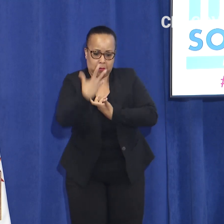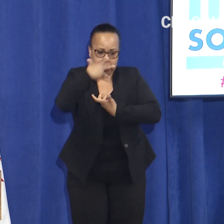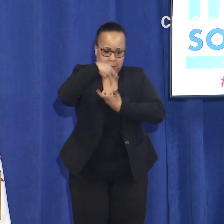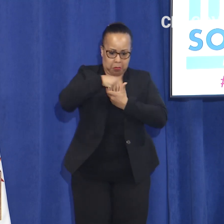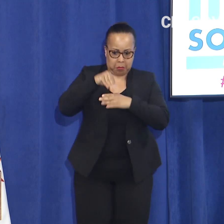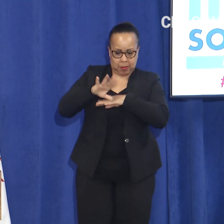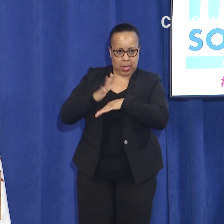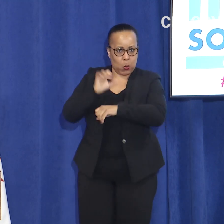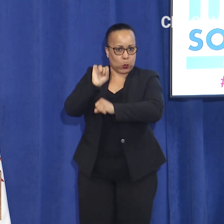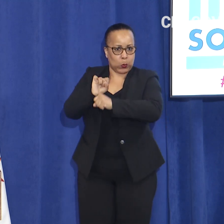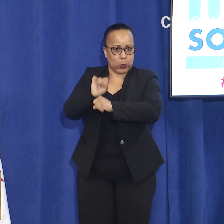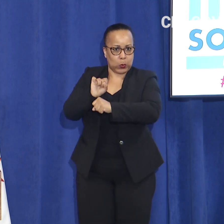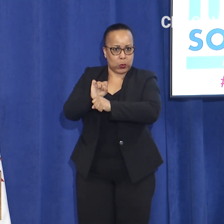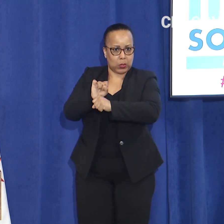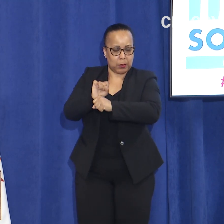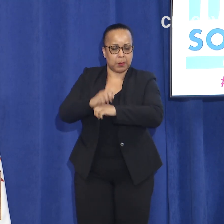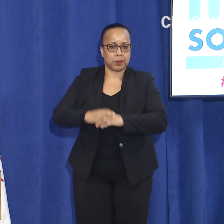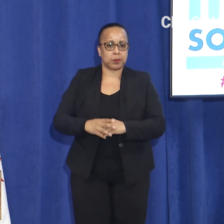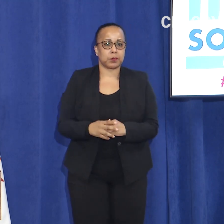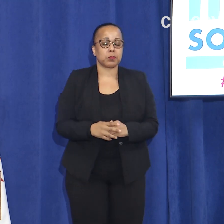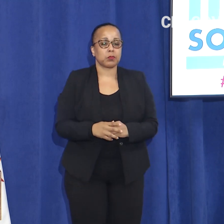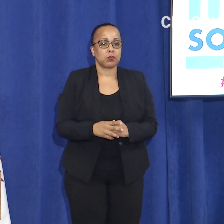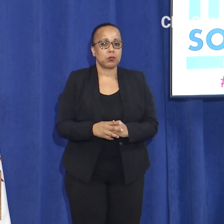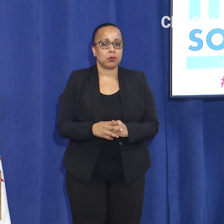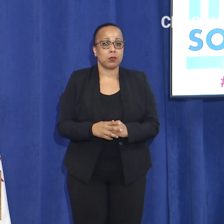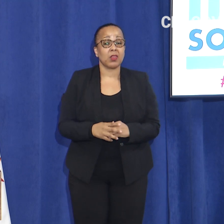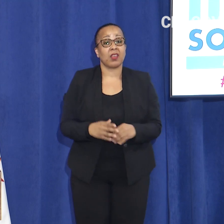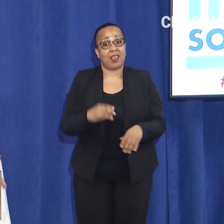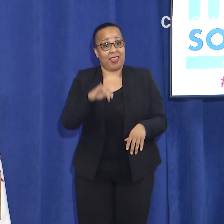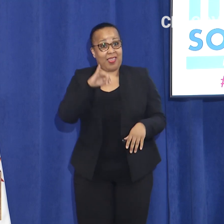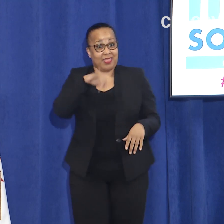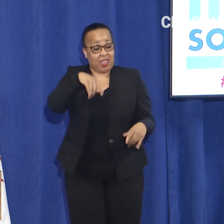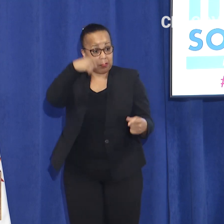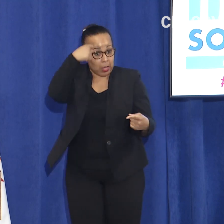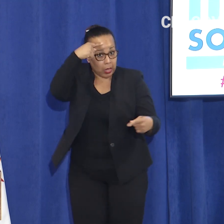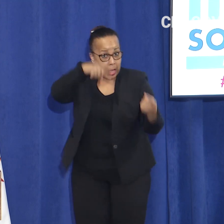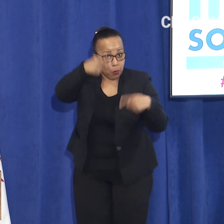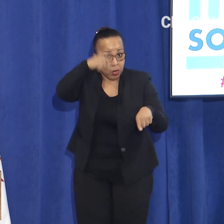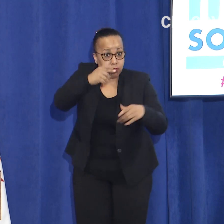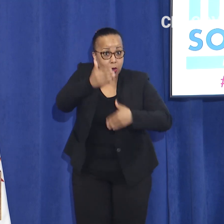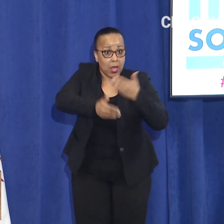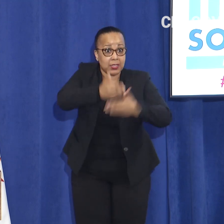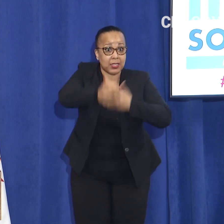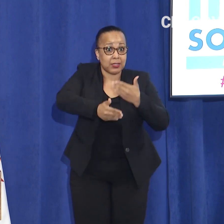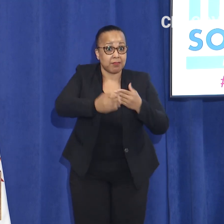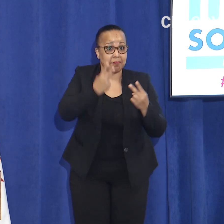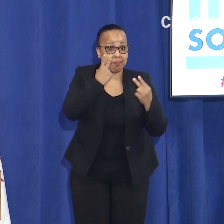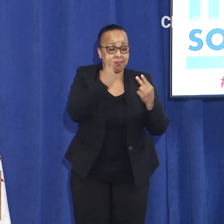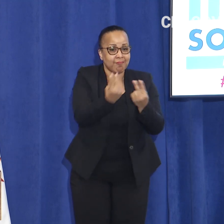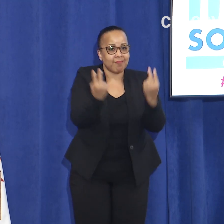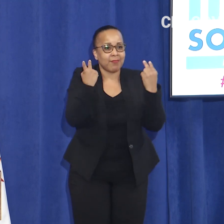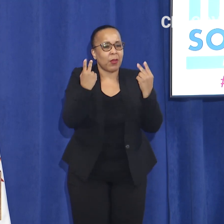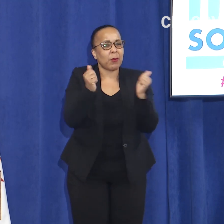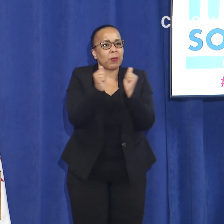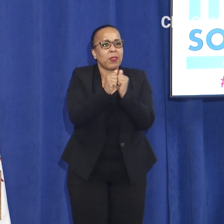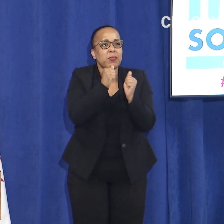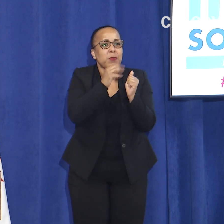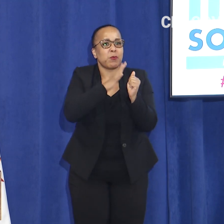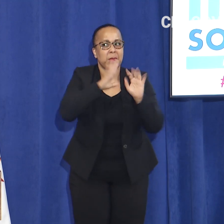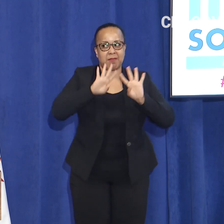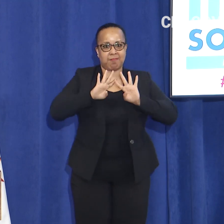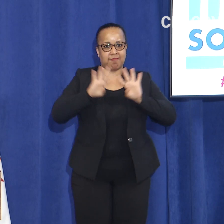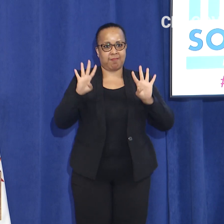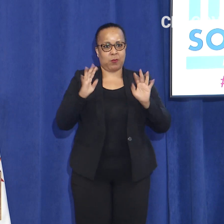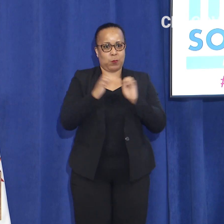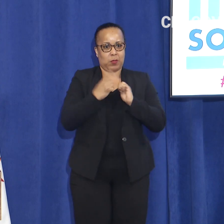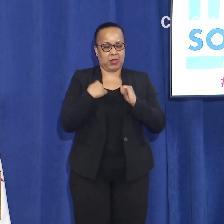the work that we do. And part of that collaborative process really is reflected in the women who are here with